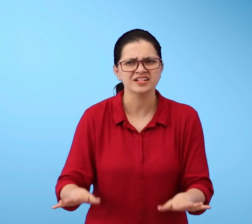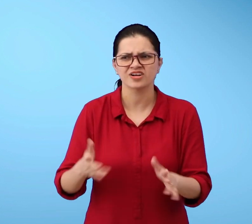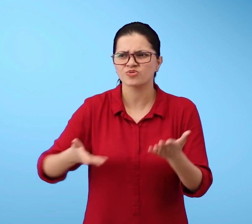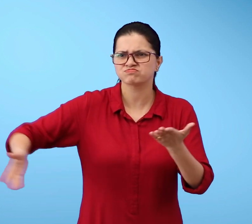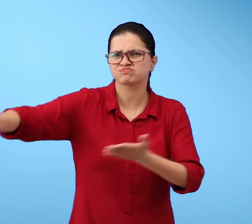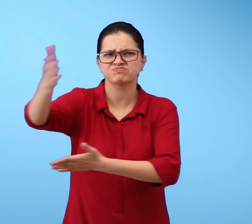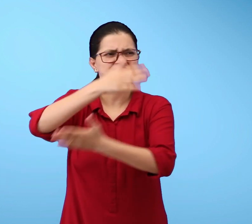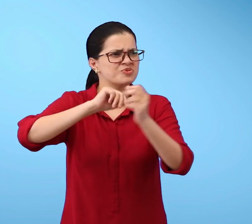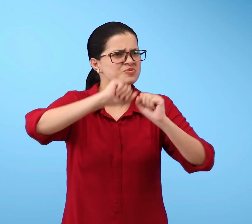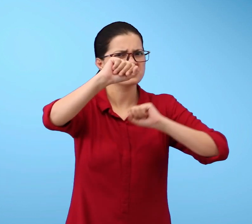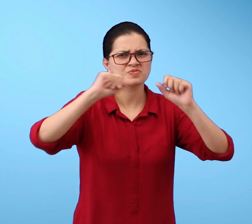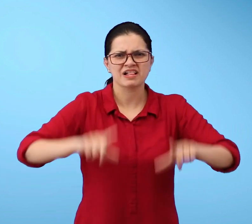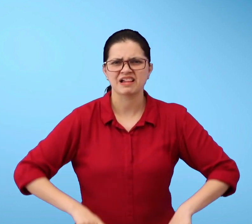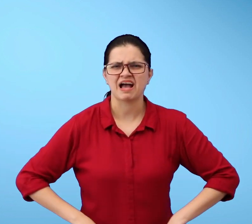in the lives of people.